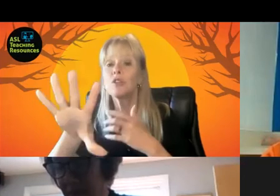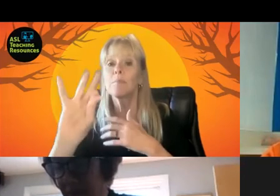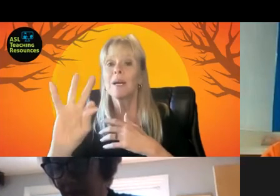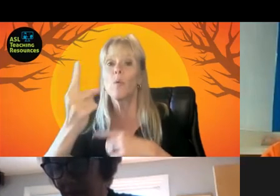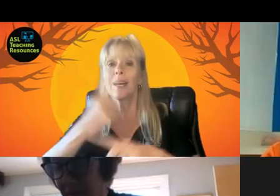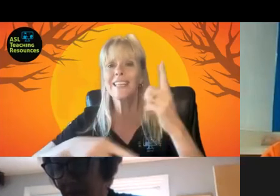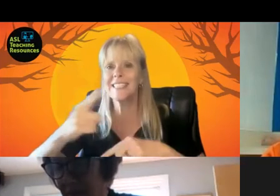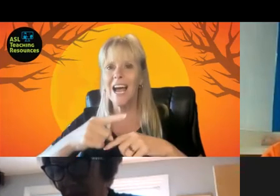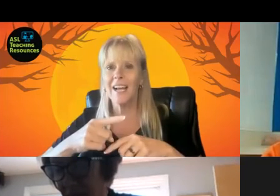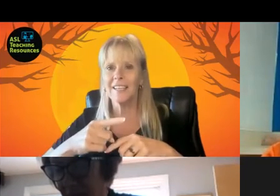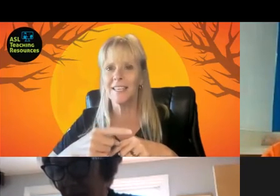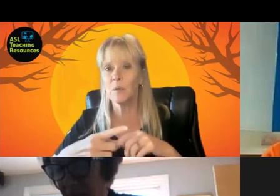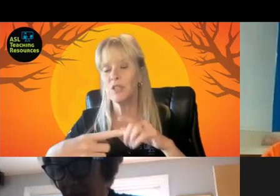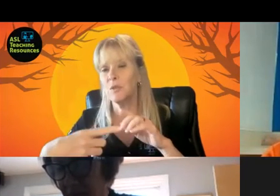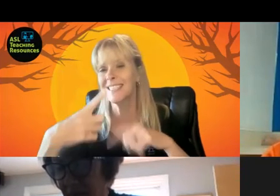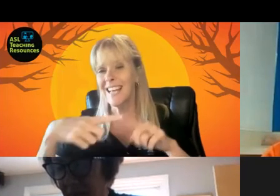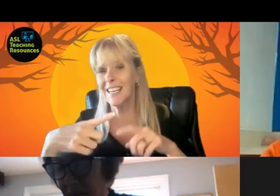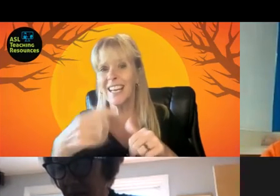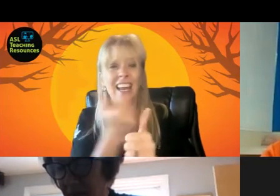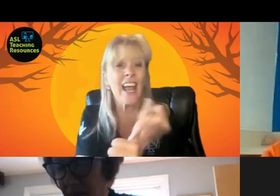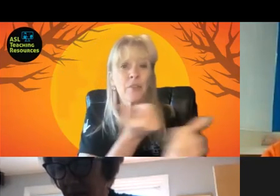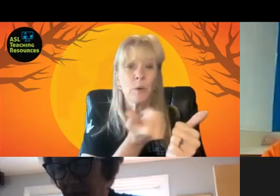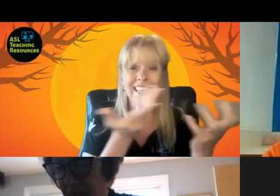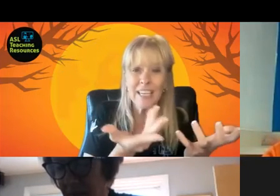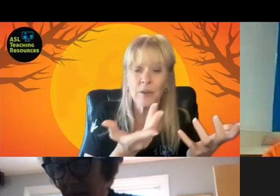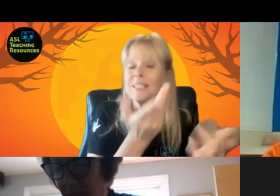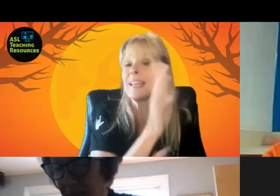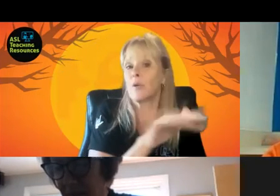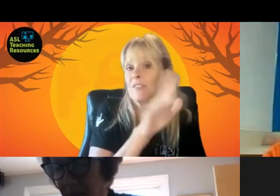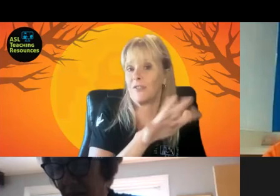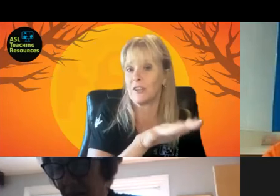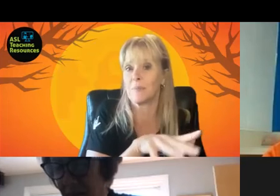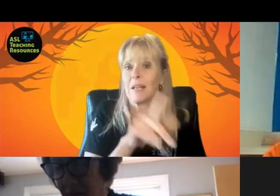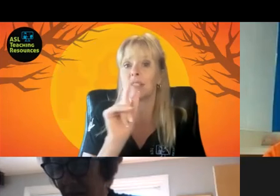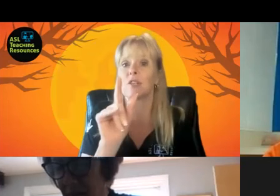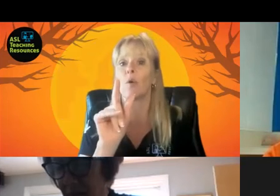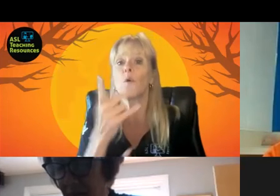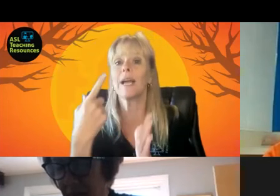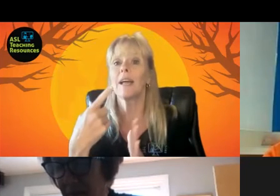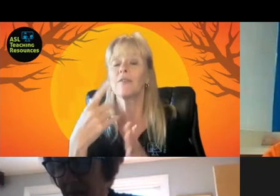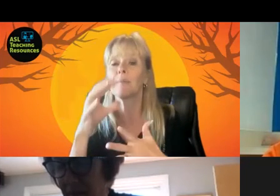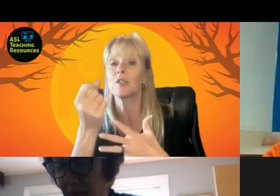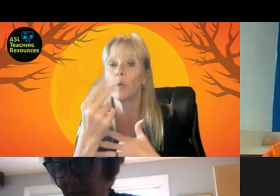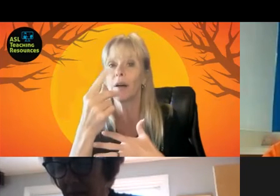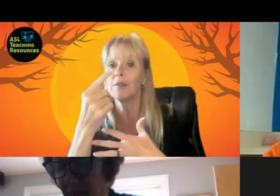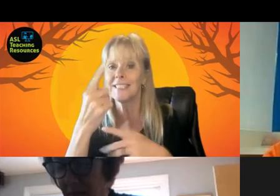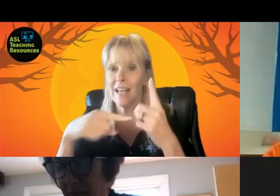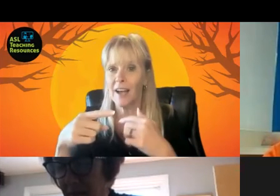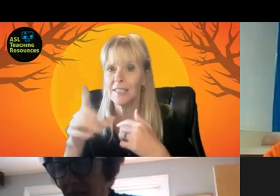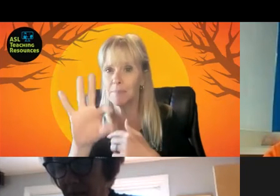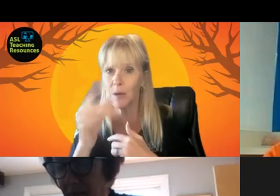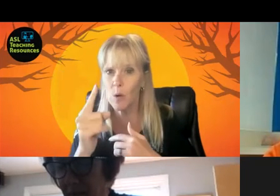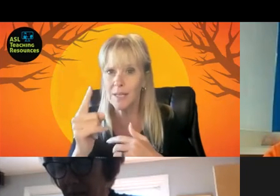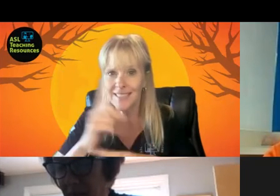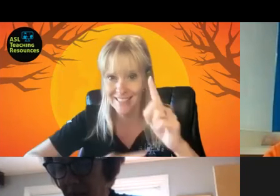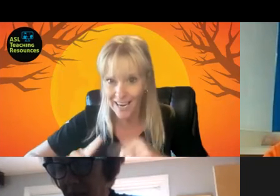I want you to pick one of the signs and I want you to sign it, and everyone here is now going to finger spell it. So go ahead, from the 12